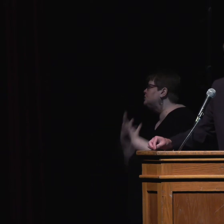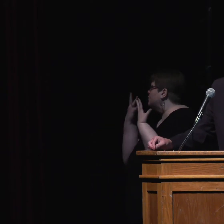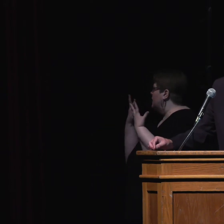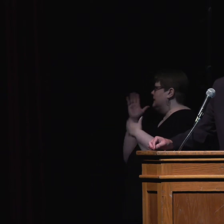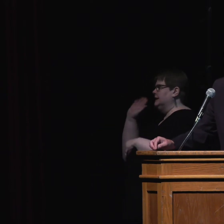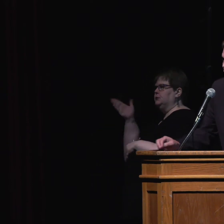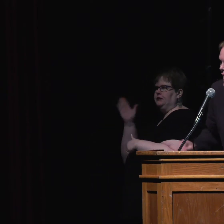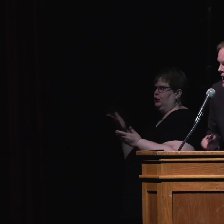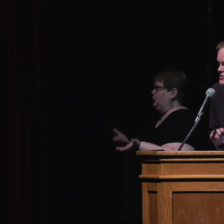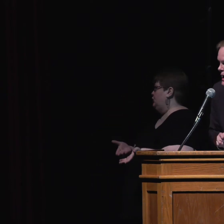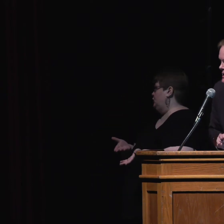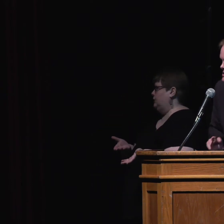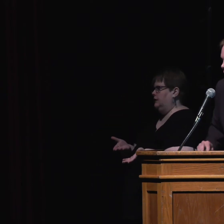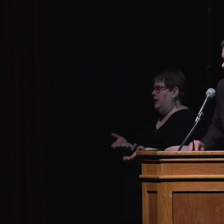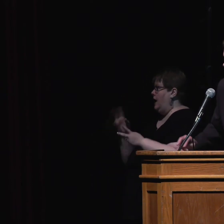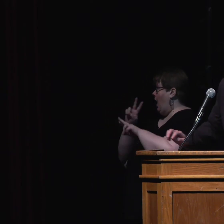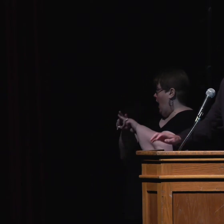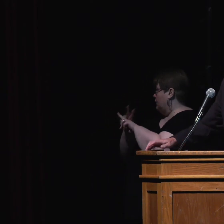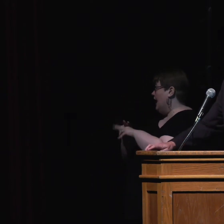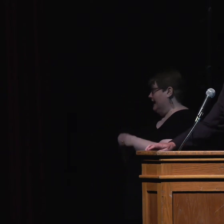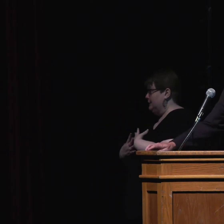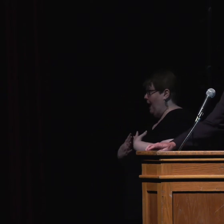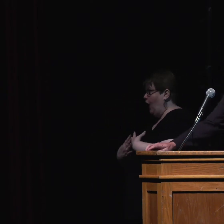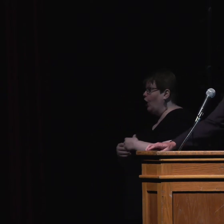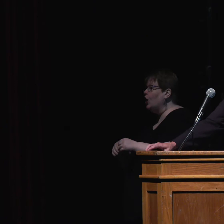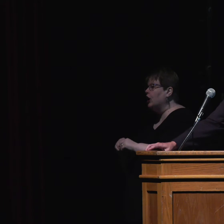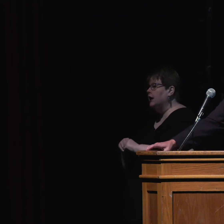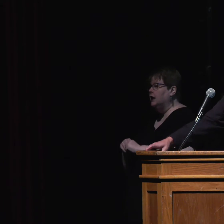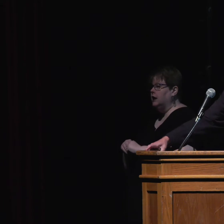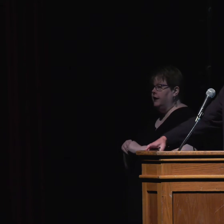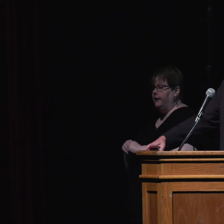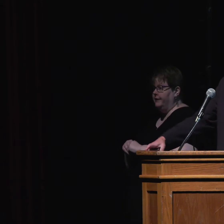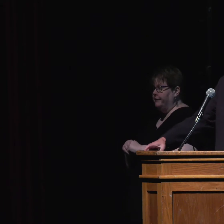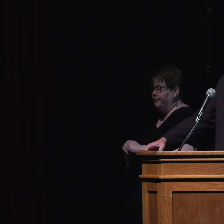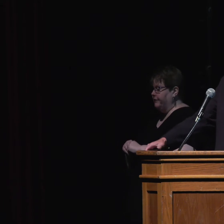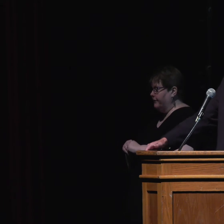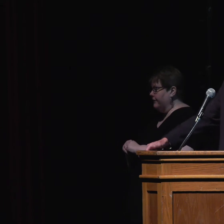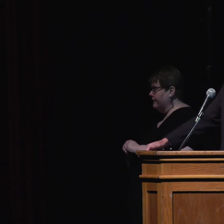this speech is, hashtag inspired.